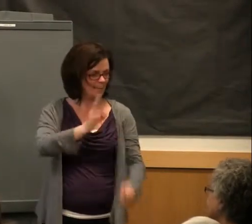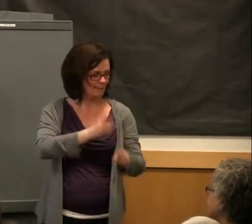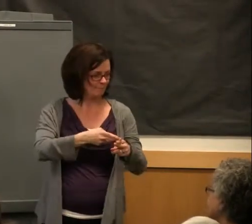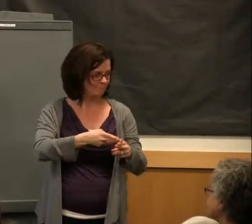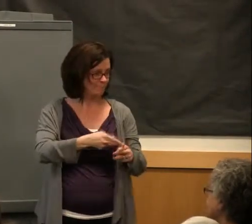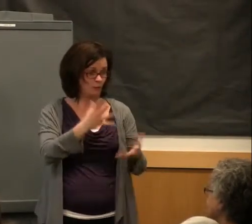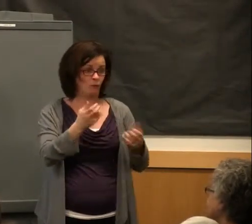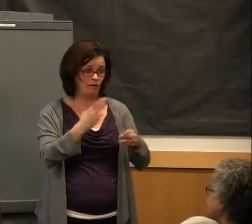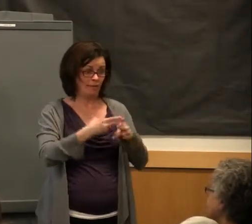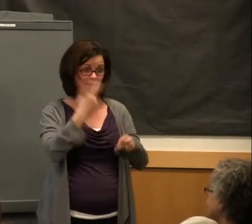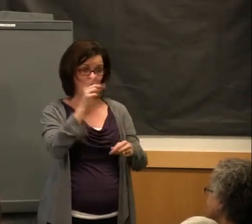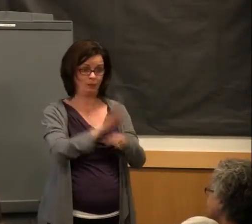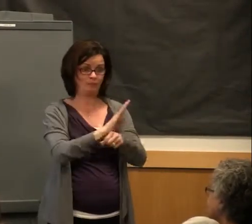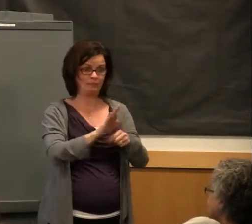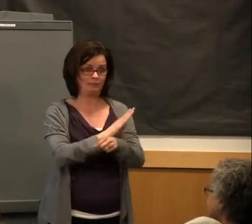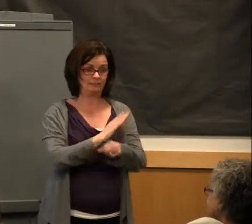business?